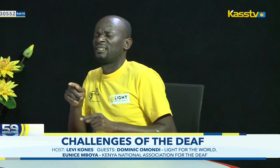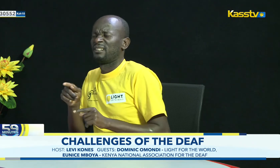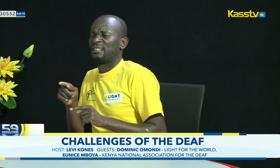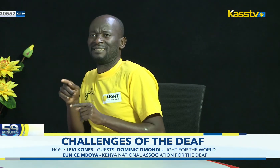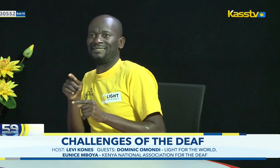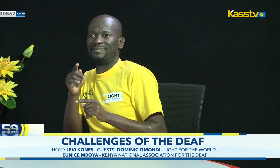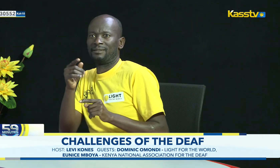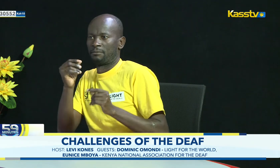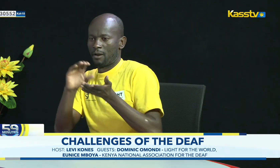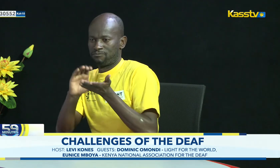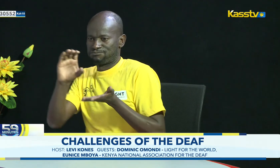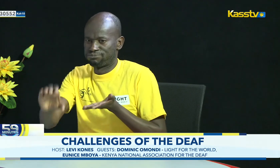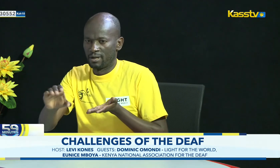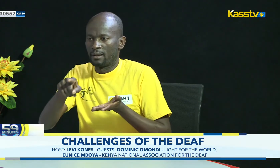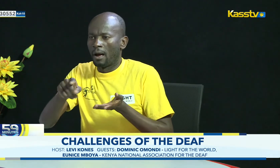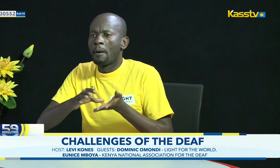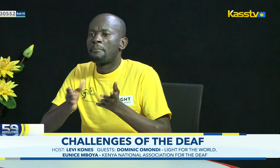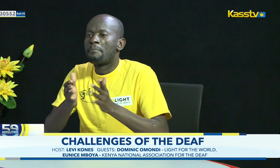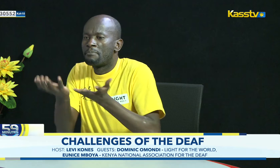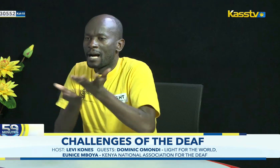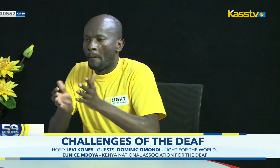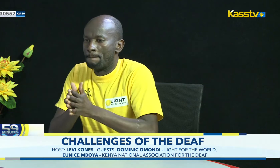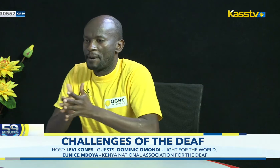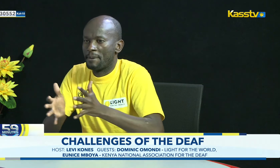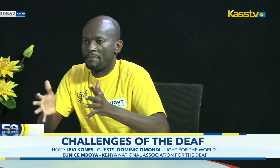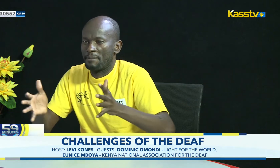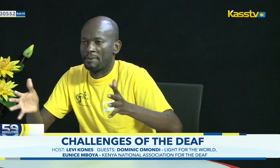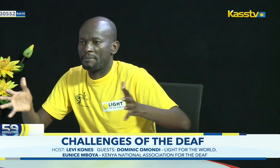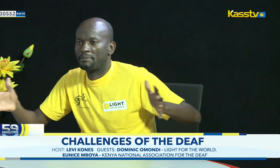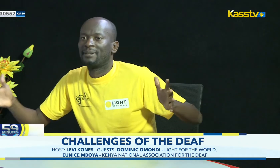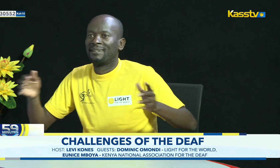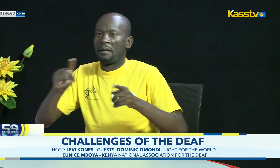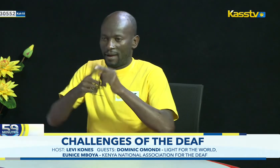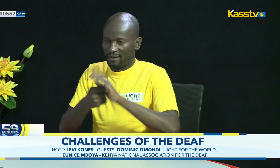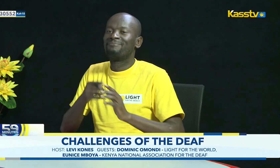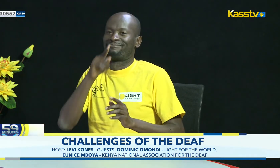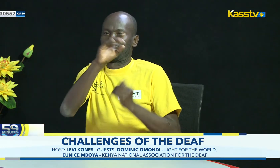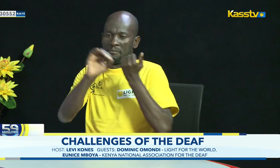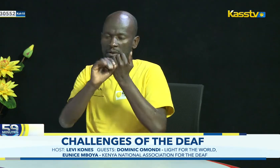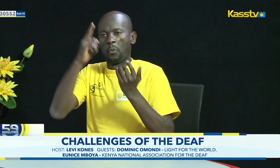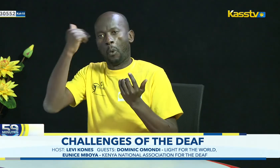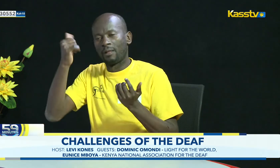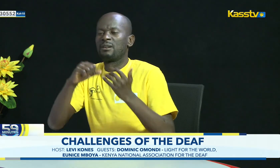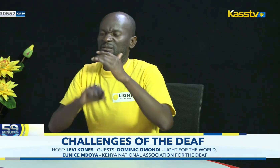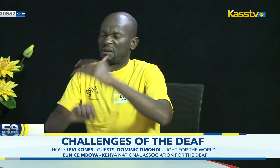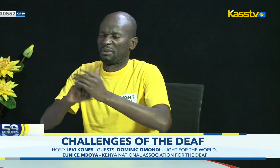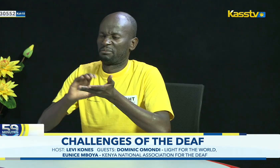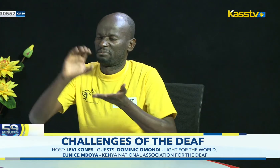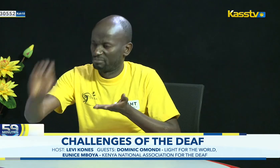focusing on the aspect of economical empowerment, because they also have a fund that they provide for us to help also